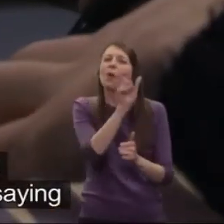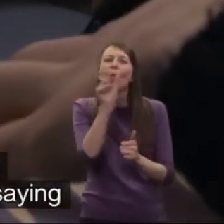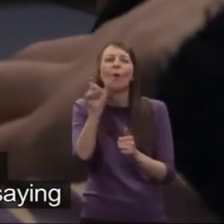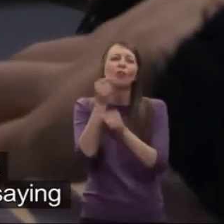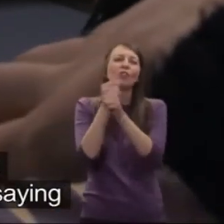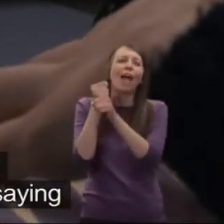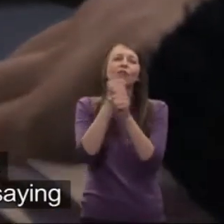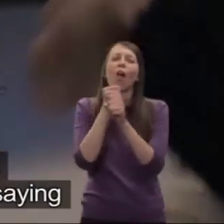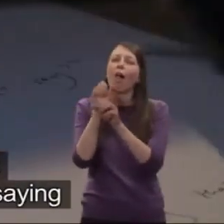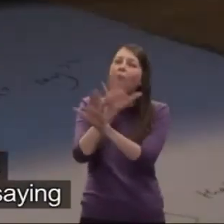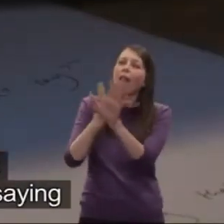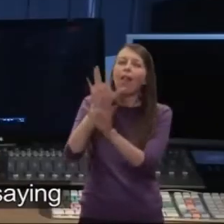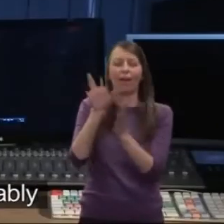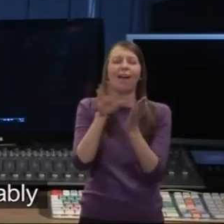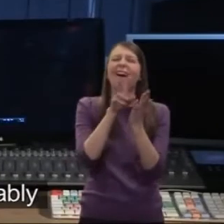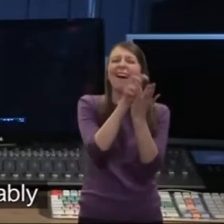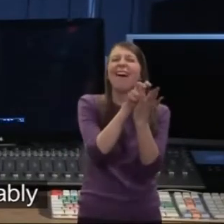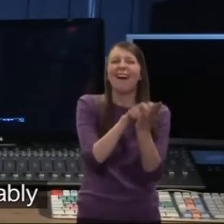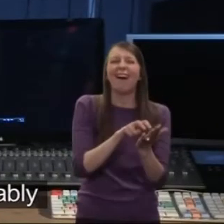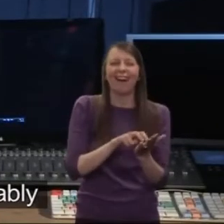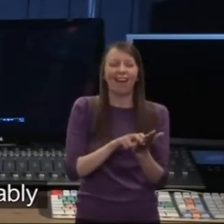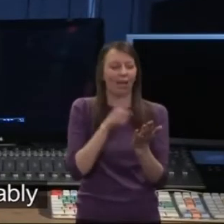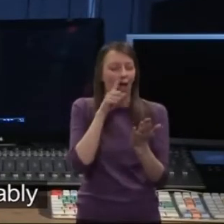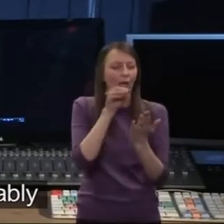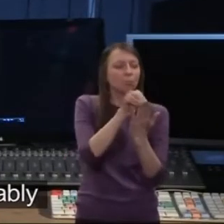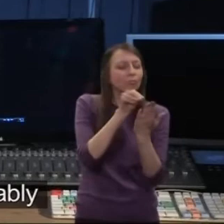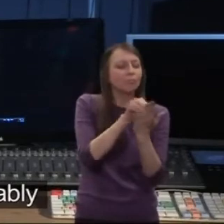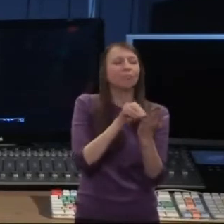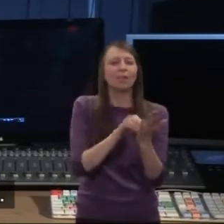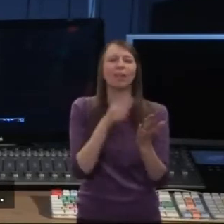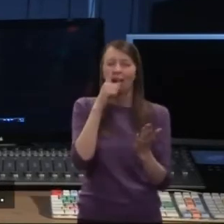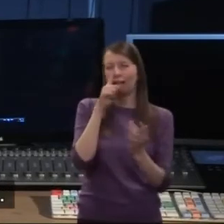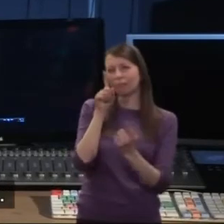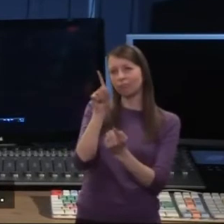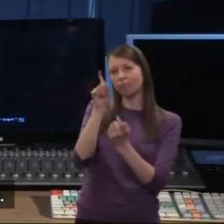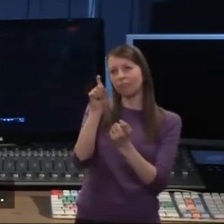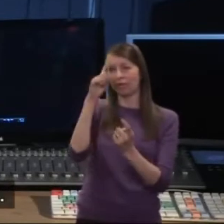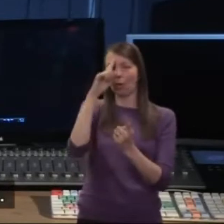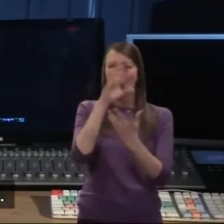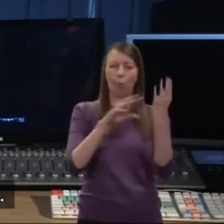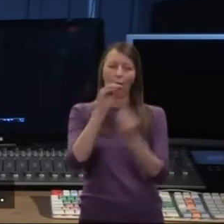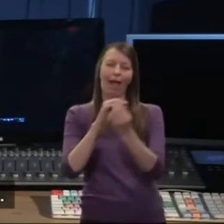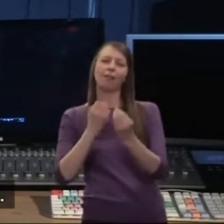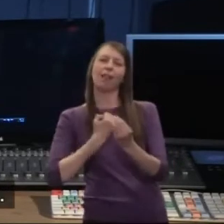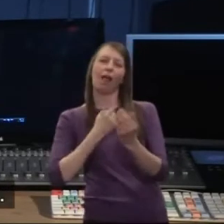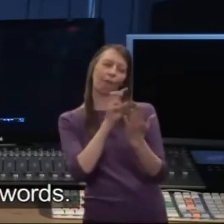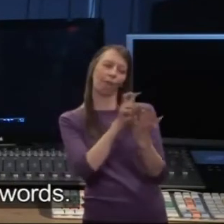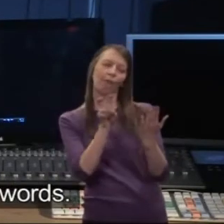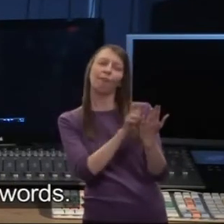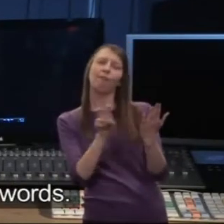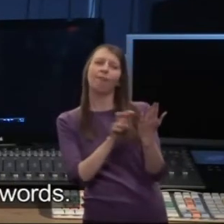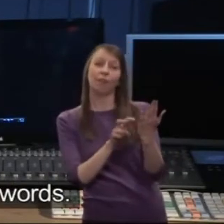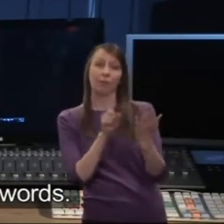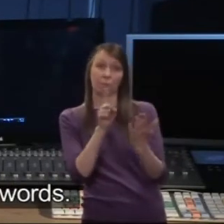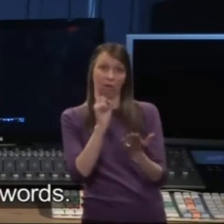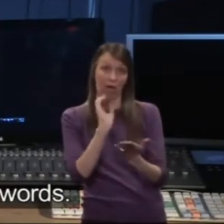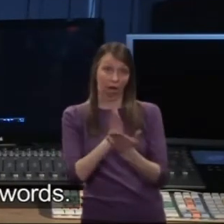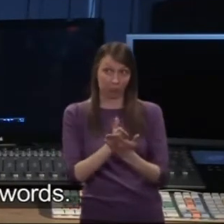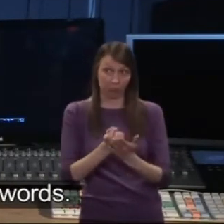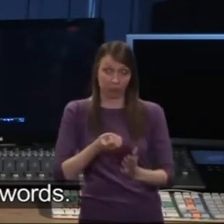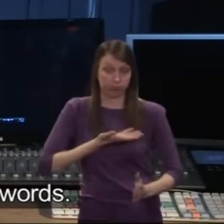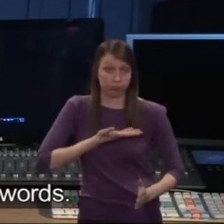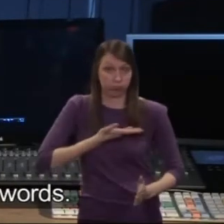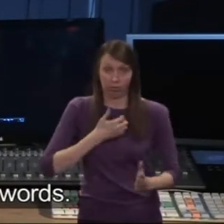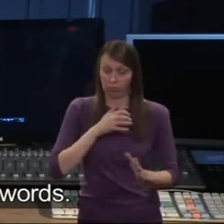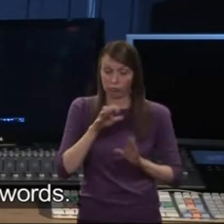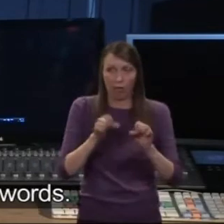would at least be able to get the general gist of what people were saying and that I would probably be able to make out most words, but